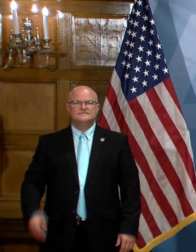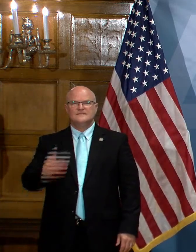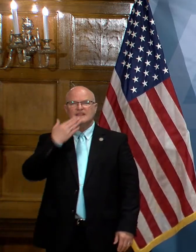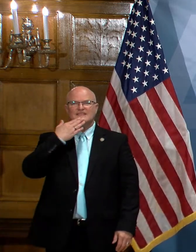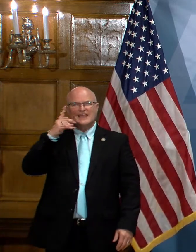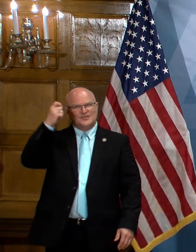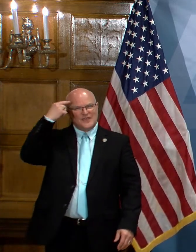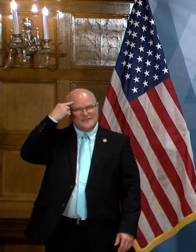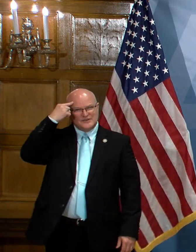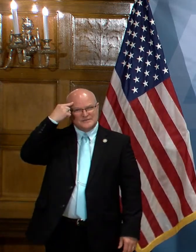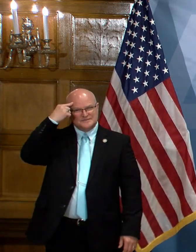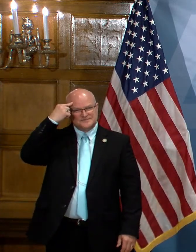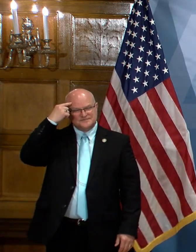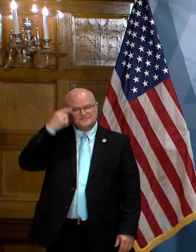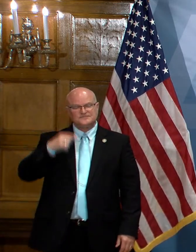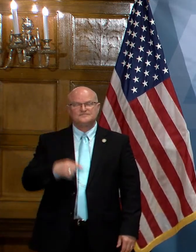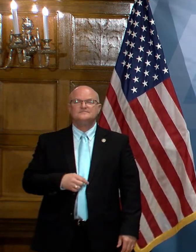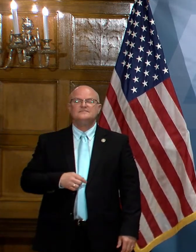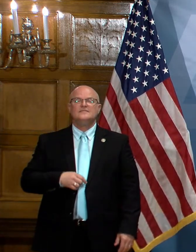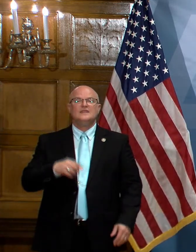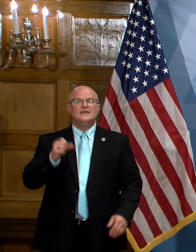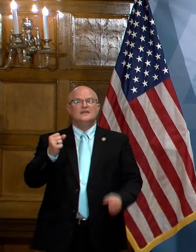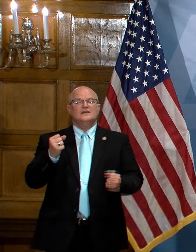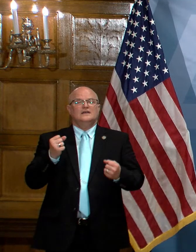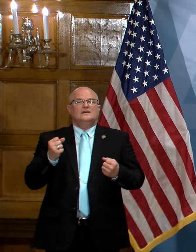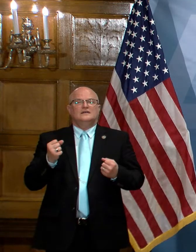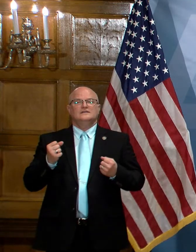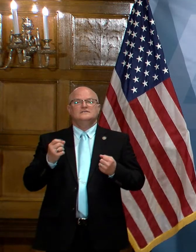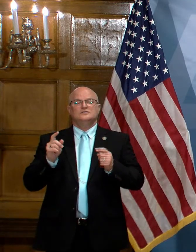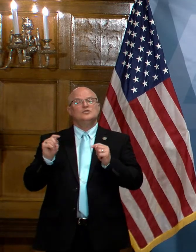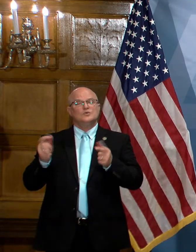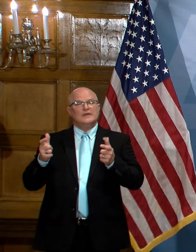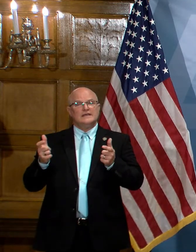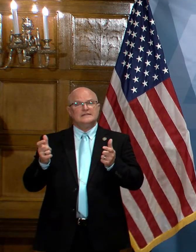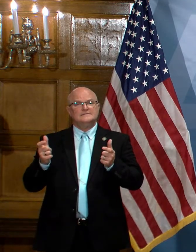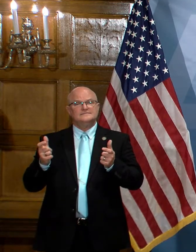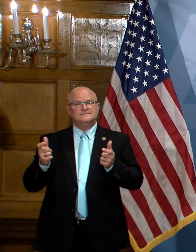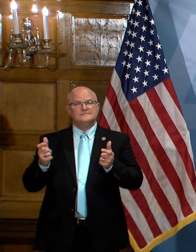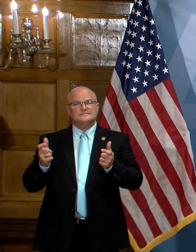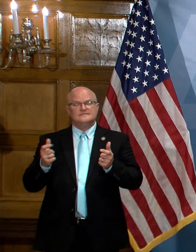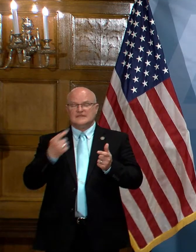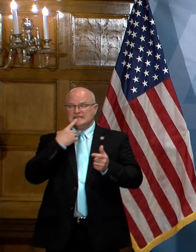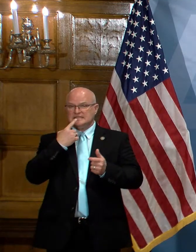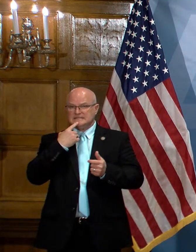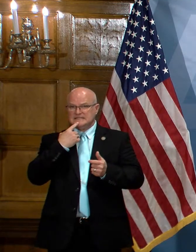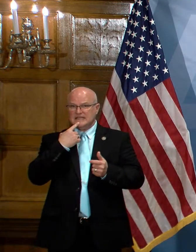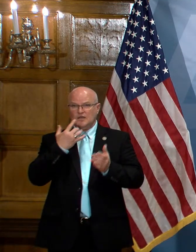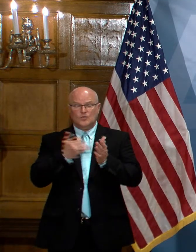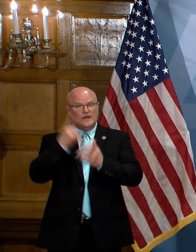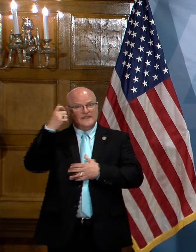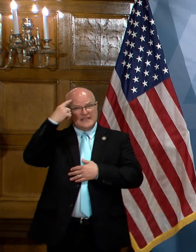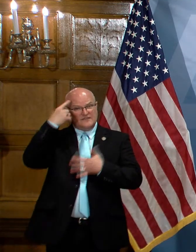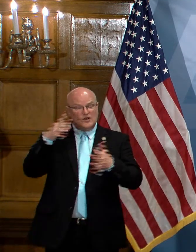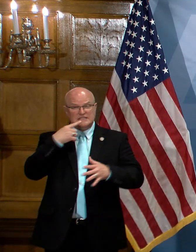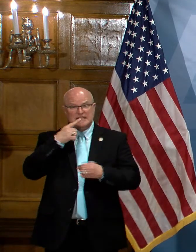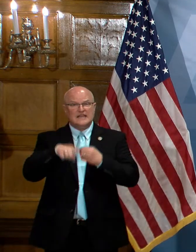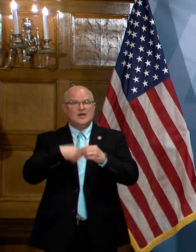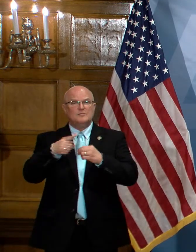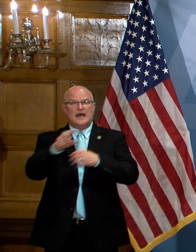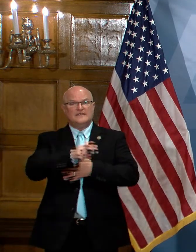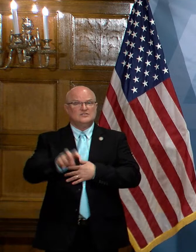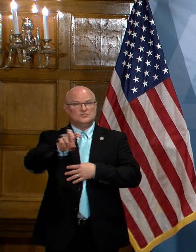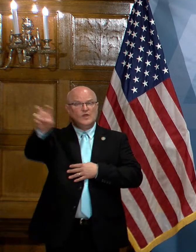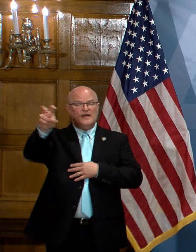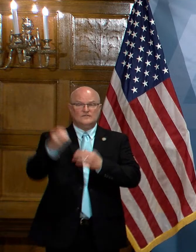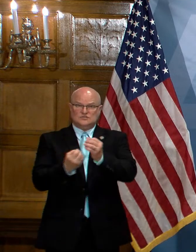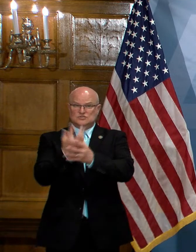Thank you, Governor, everyone. So quickly to state what the Governor has already said about the travel